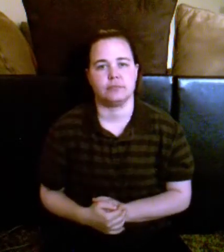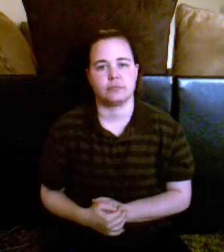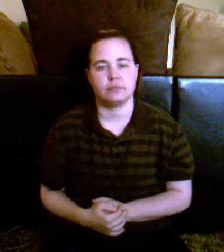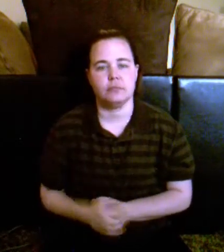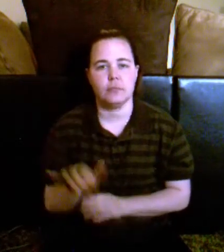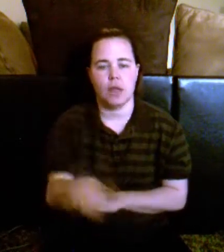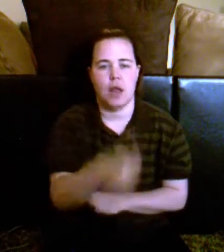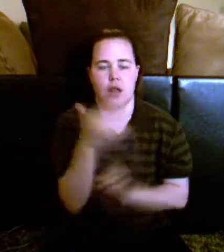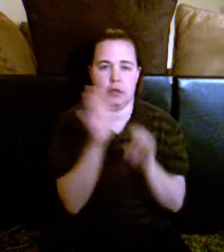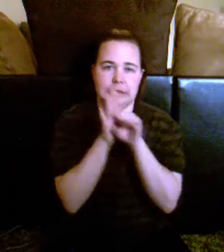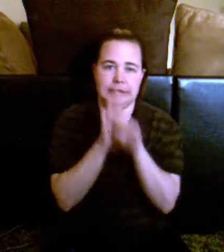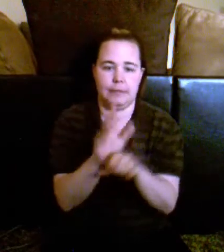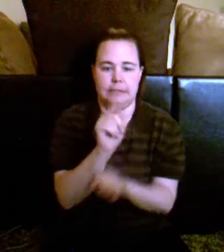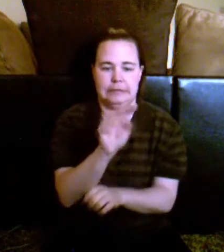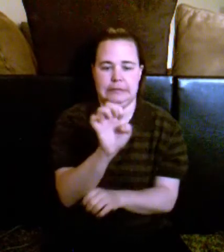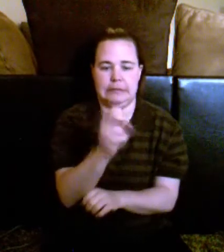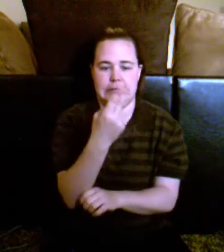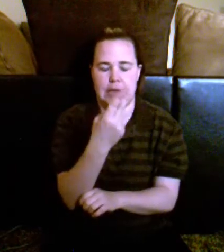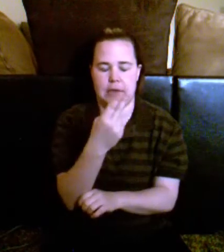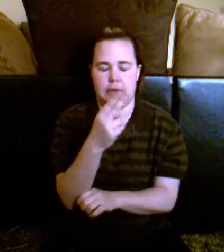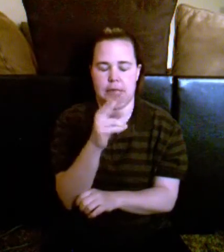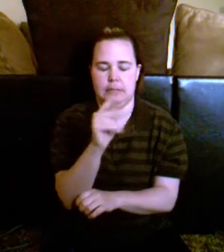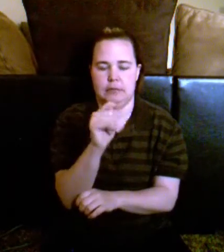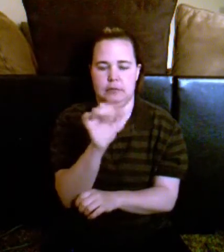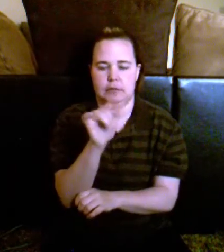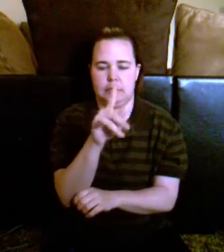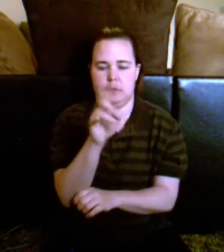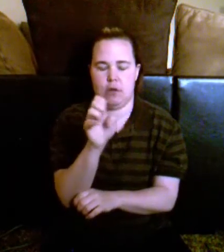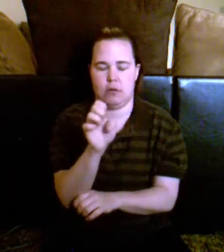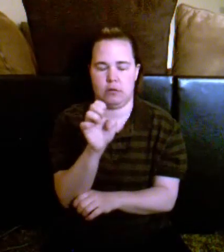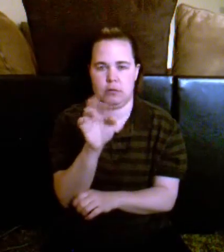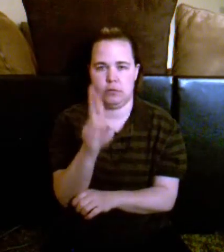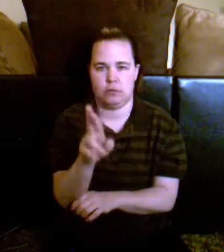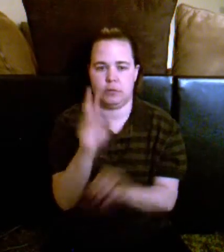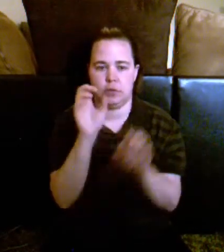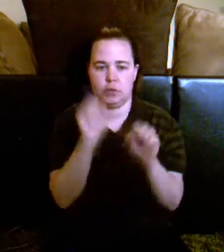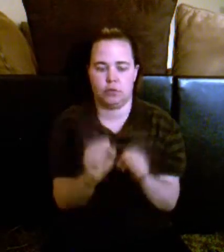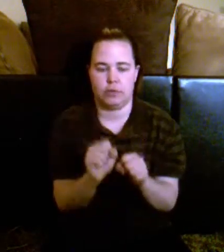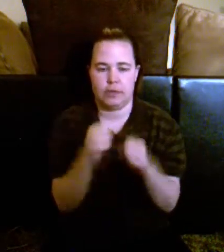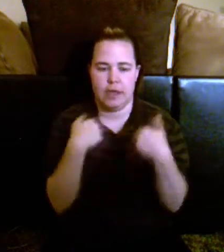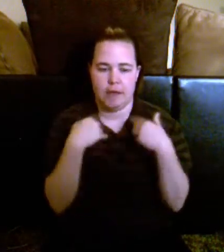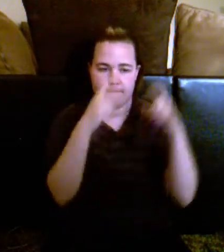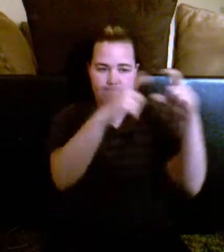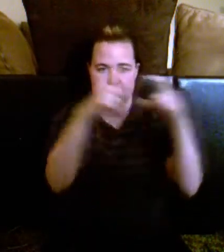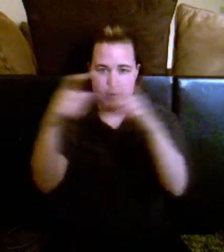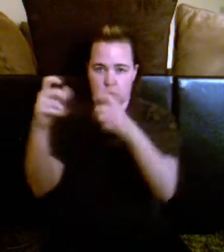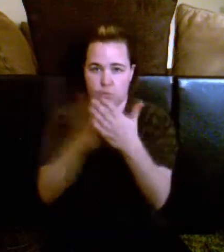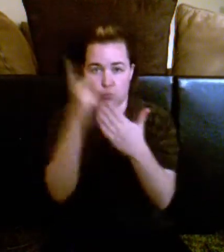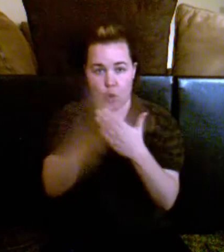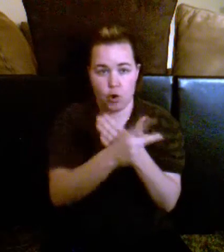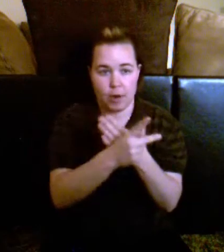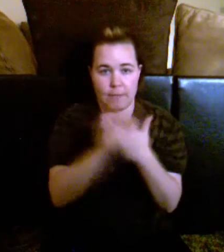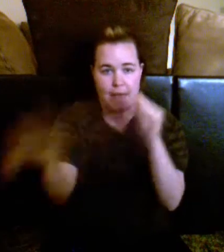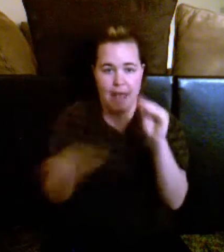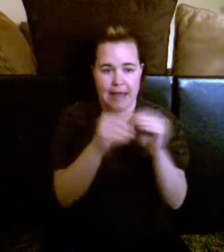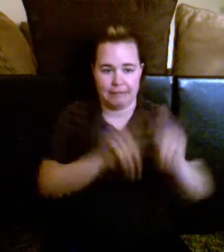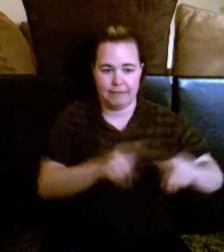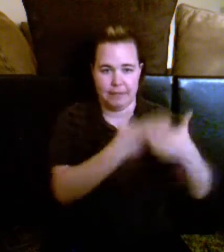Another example is a Tech Talk. It is different buttons that you can program to say different things that the student may want to say or need.